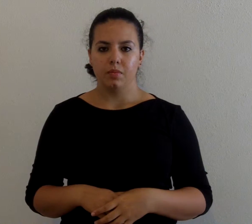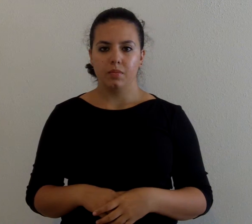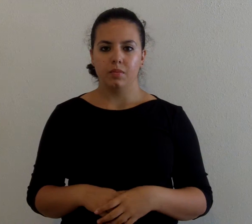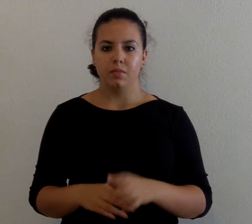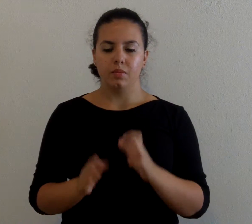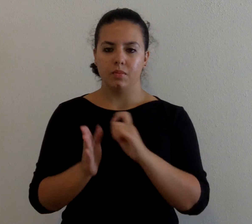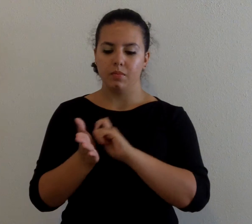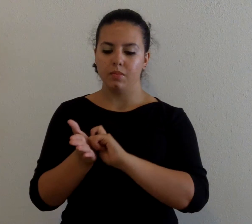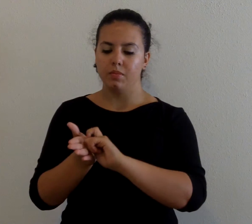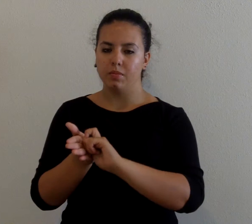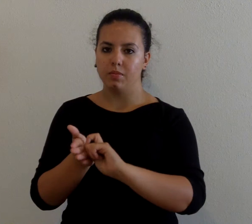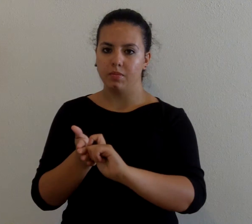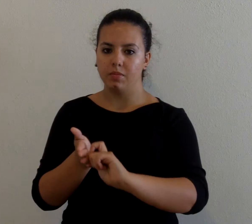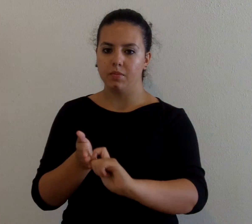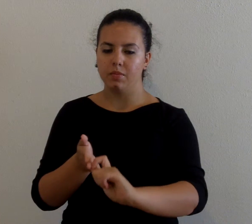Writing, you show the writing.